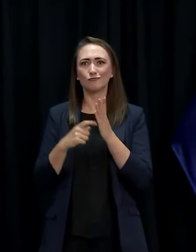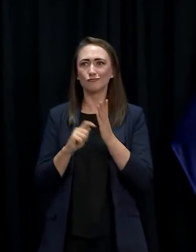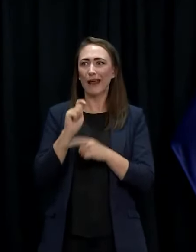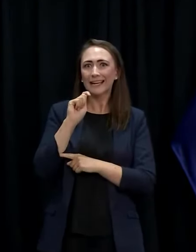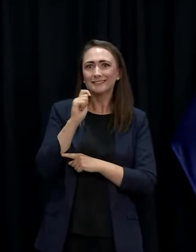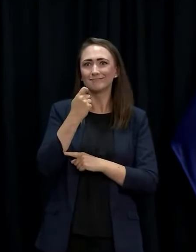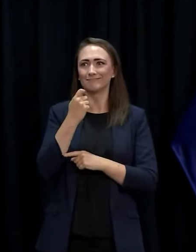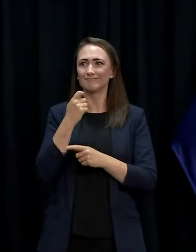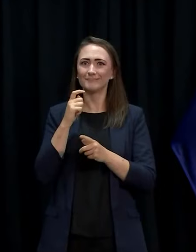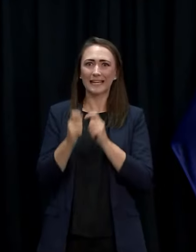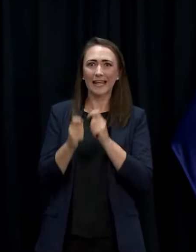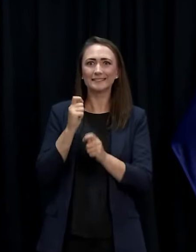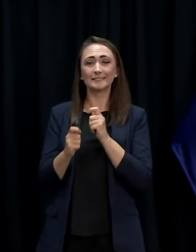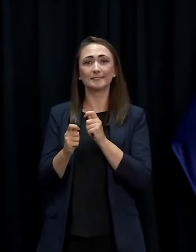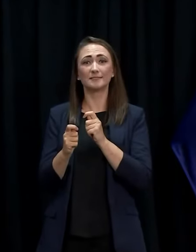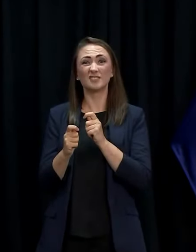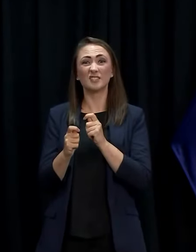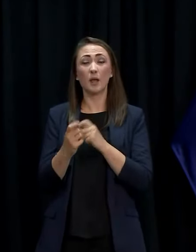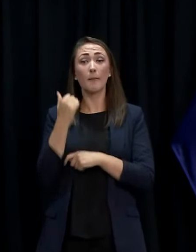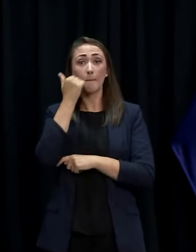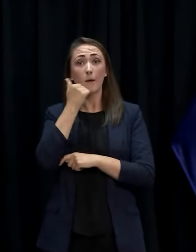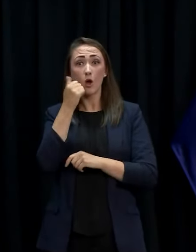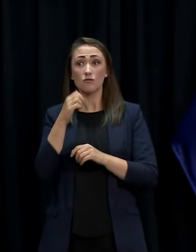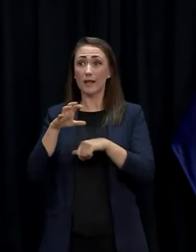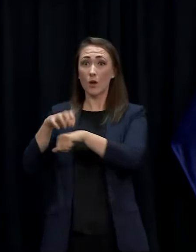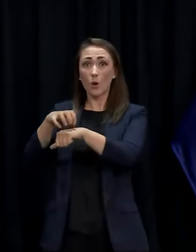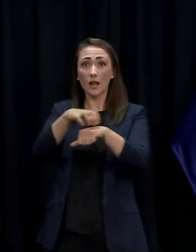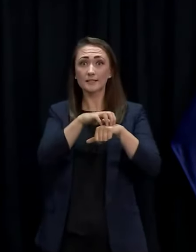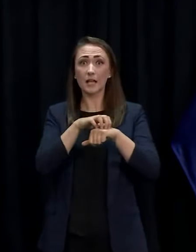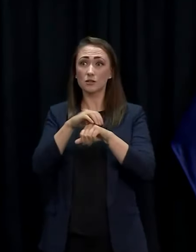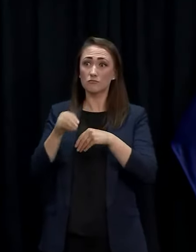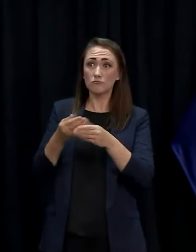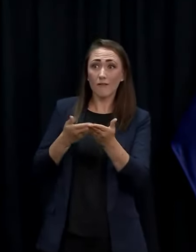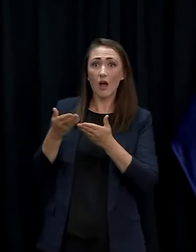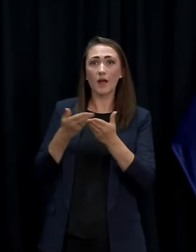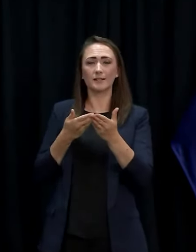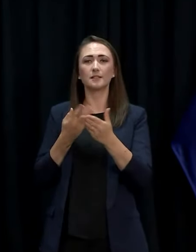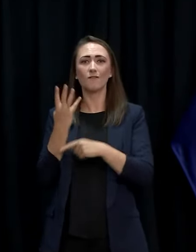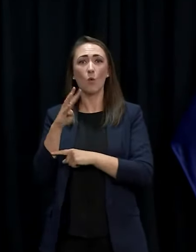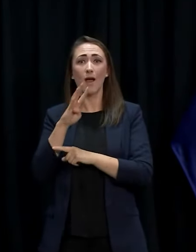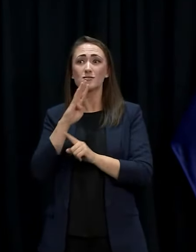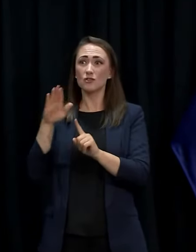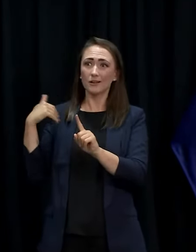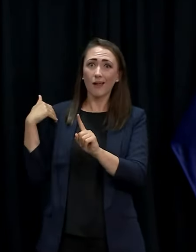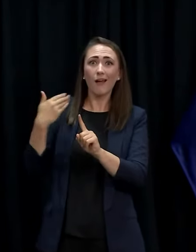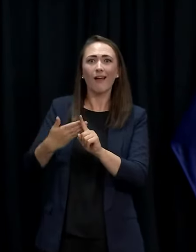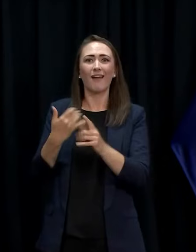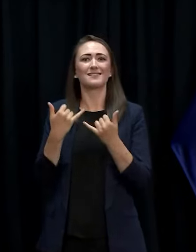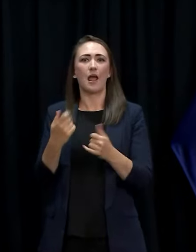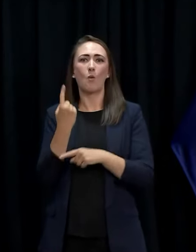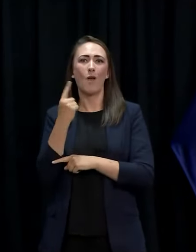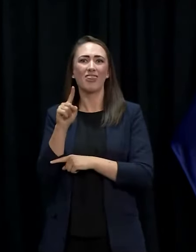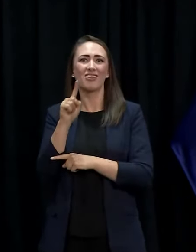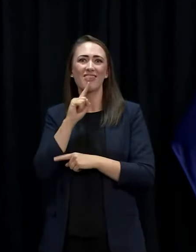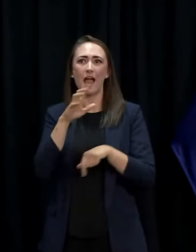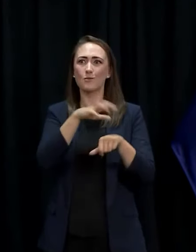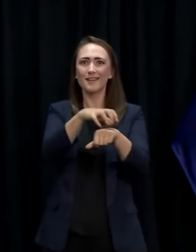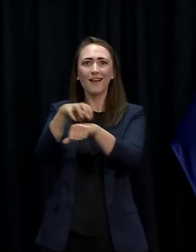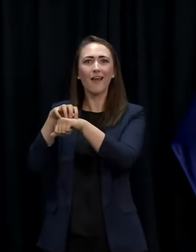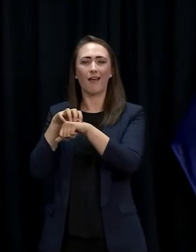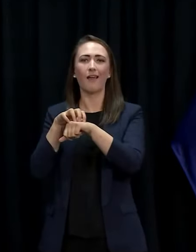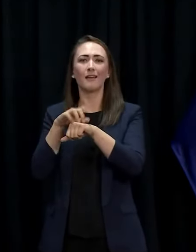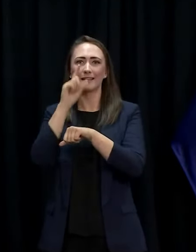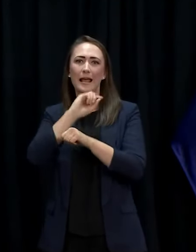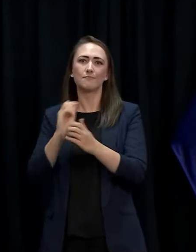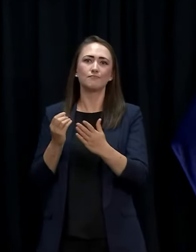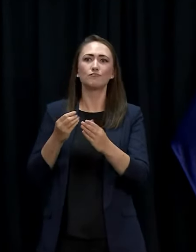has increased from 400 now to 1,000. That's happened over the last month. We're also putting a real emphasis on ensuring that testing is widely